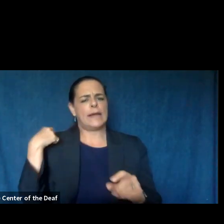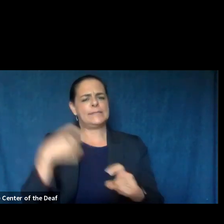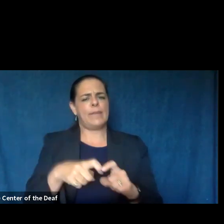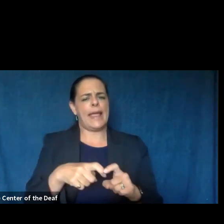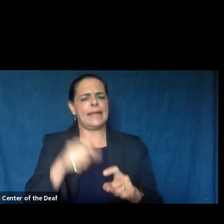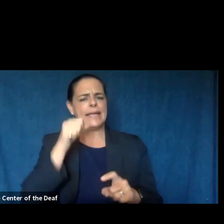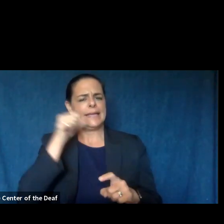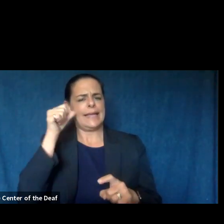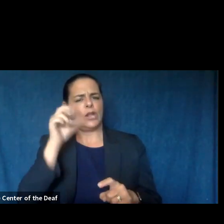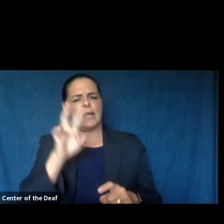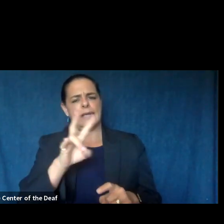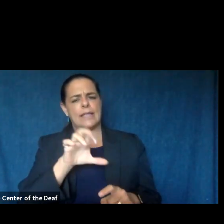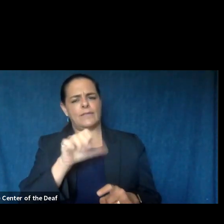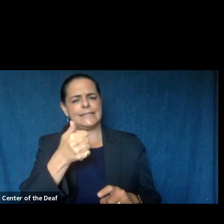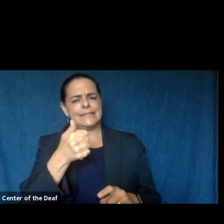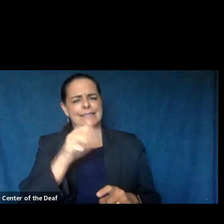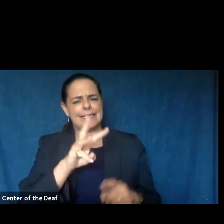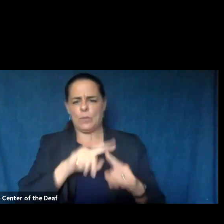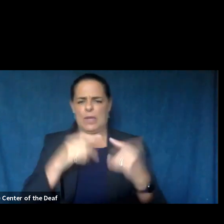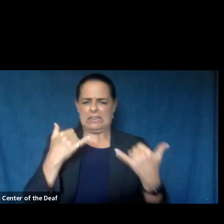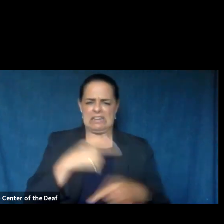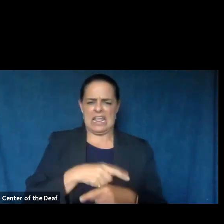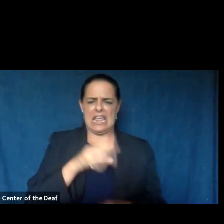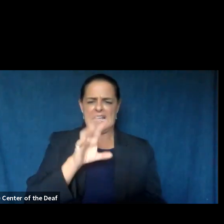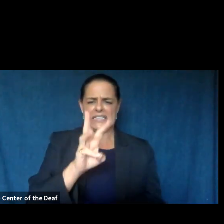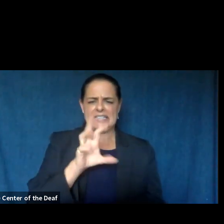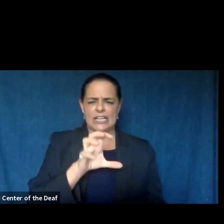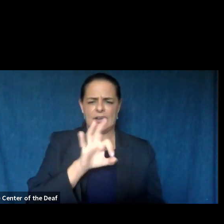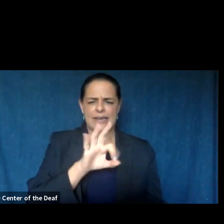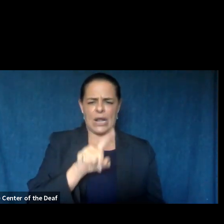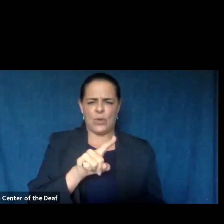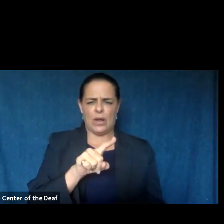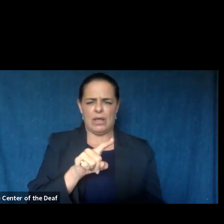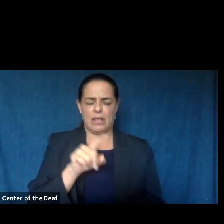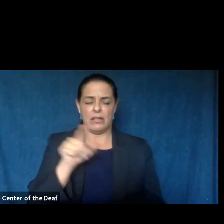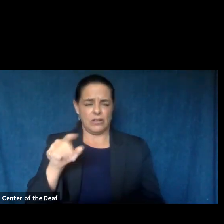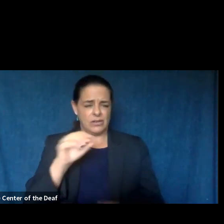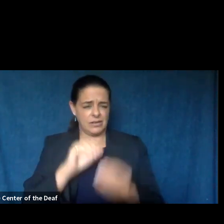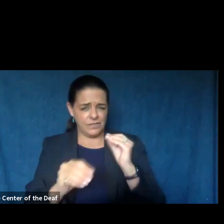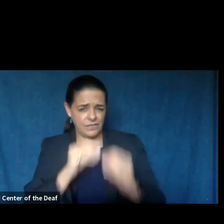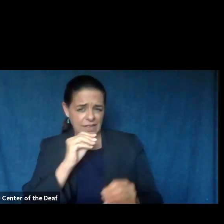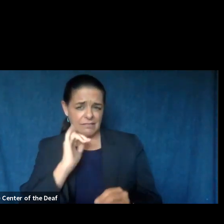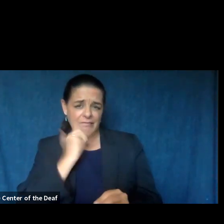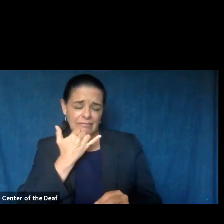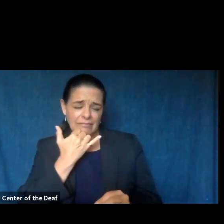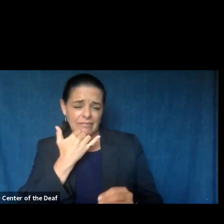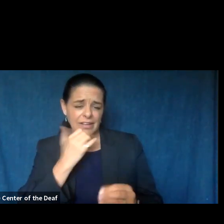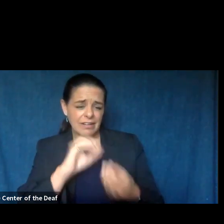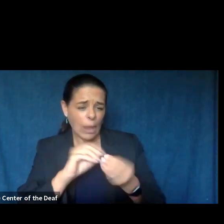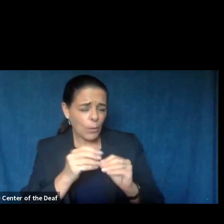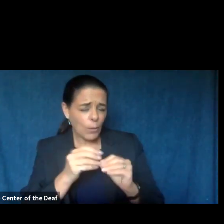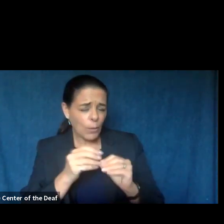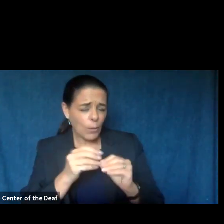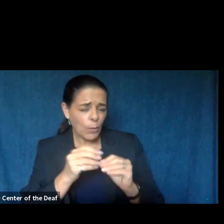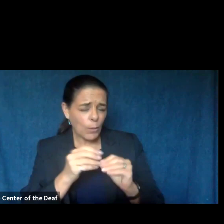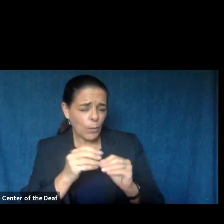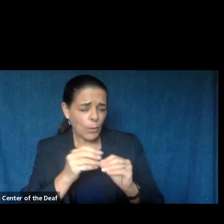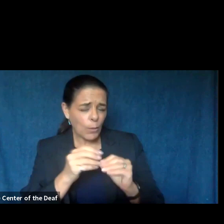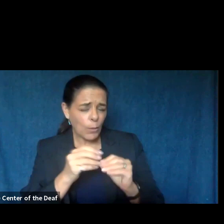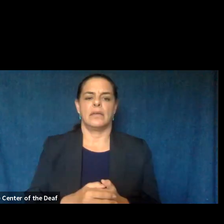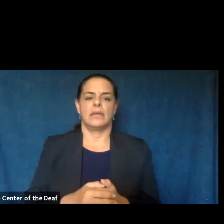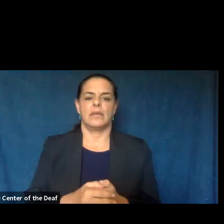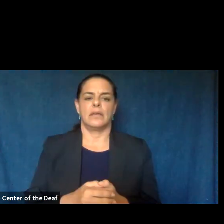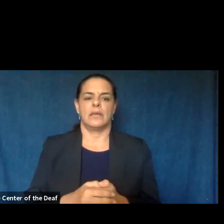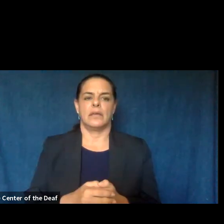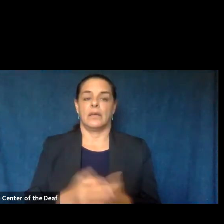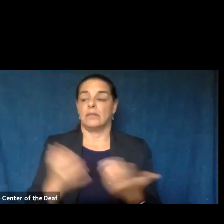was 716 yesterday, but today are 691. Was it a correction in data, error, or something else?